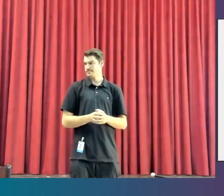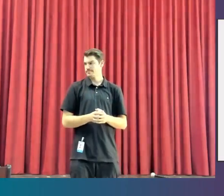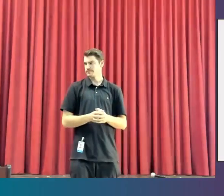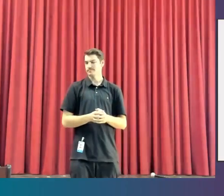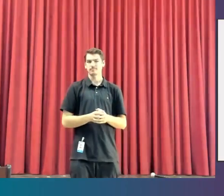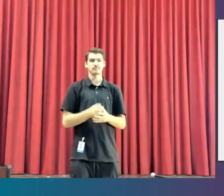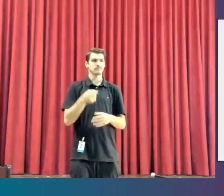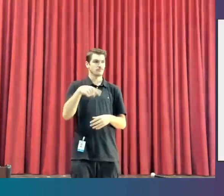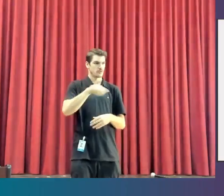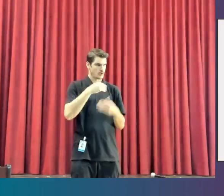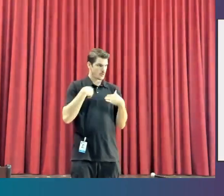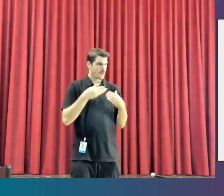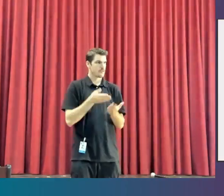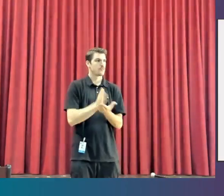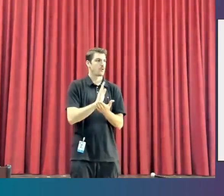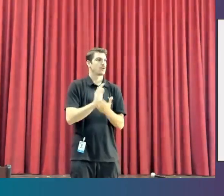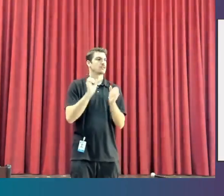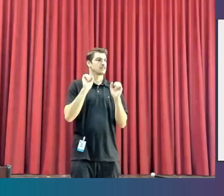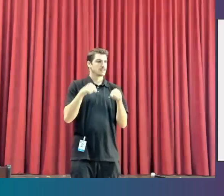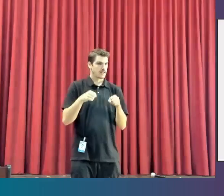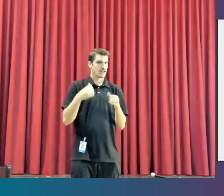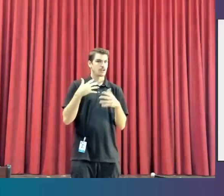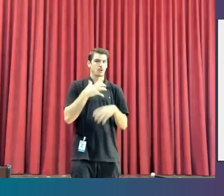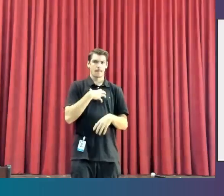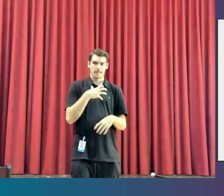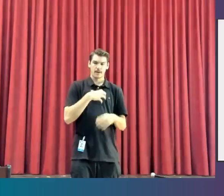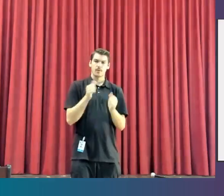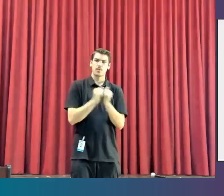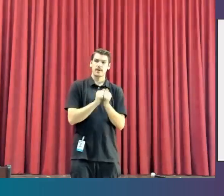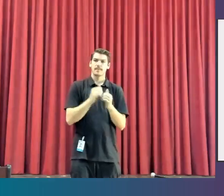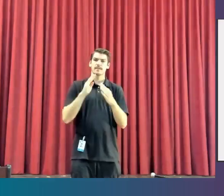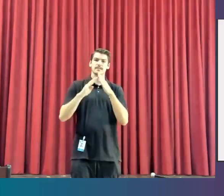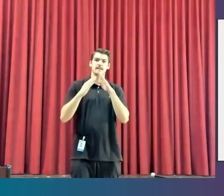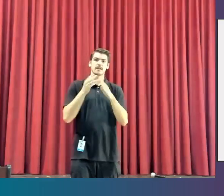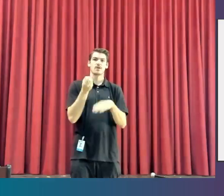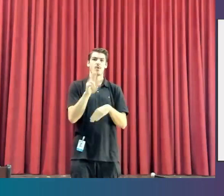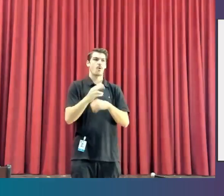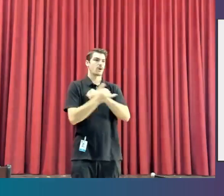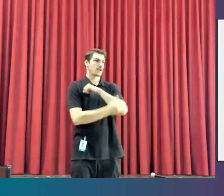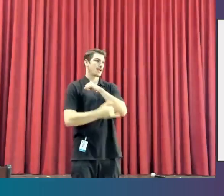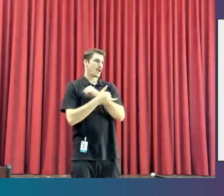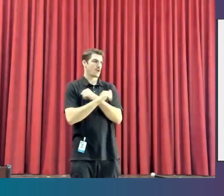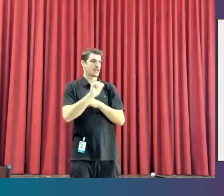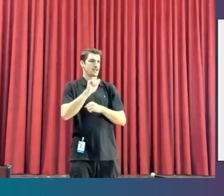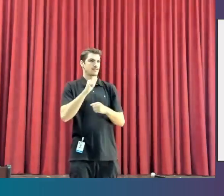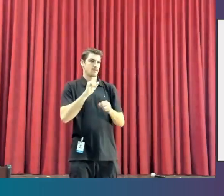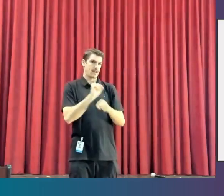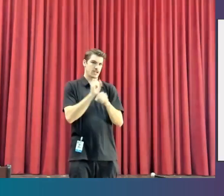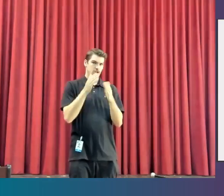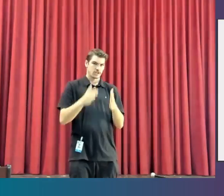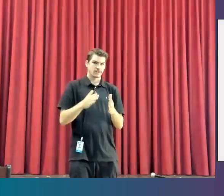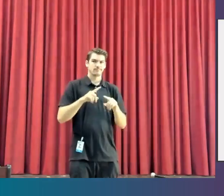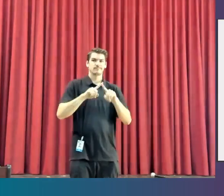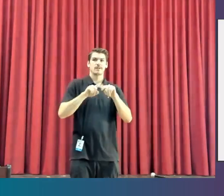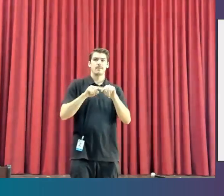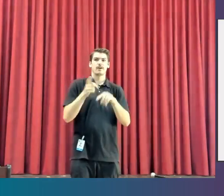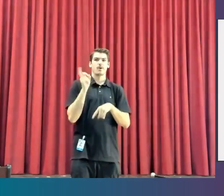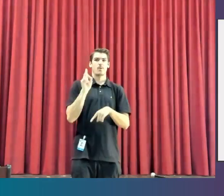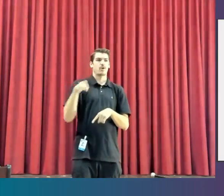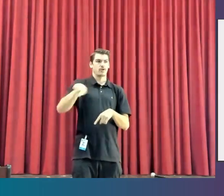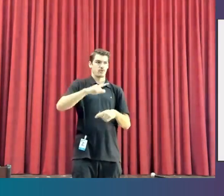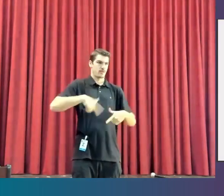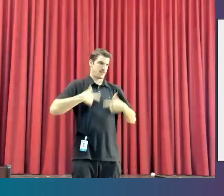You have the right to make a complaint with the city or a county agency, depending on where you live, and